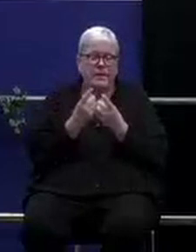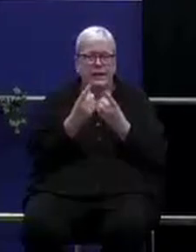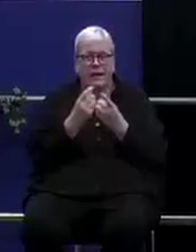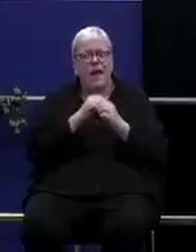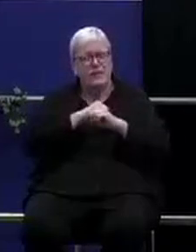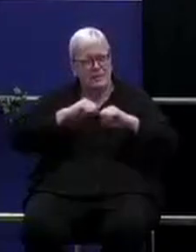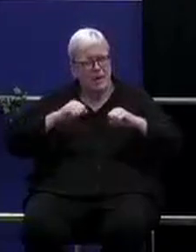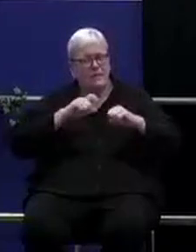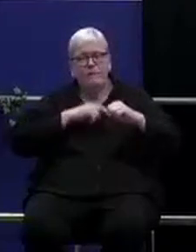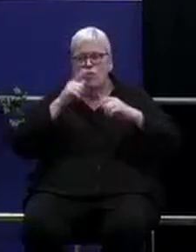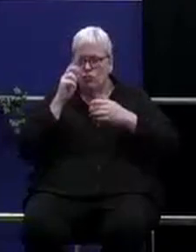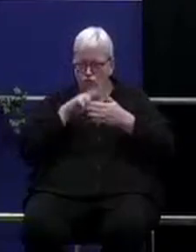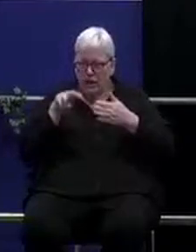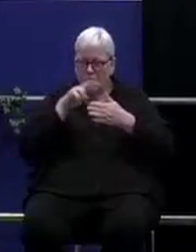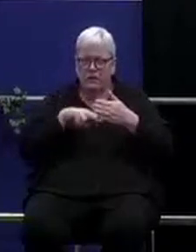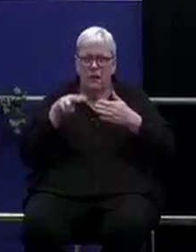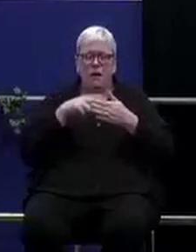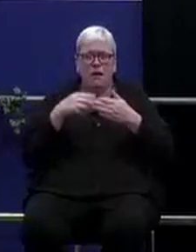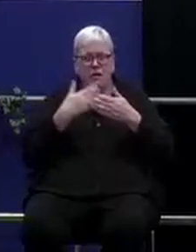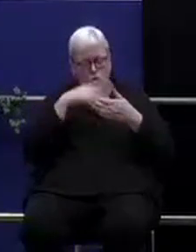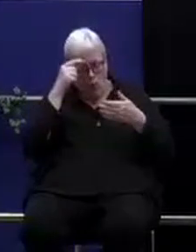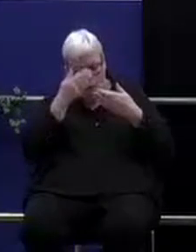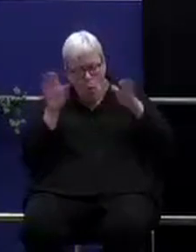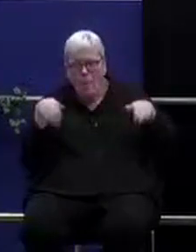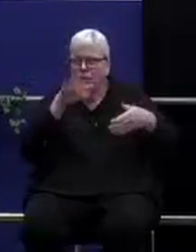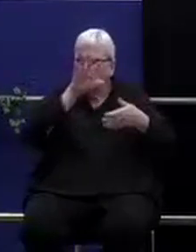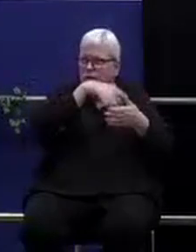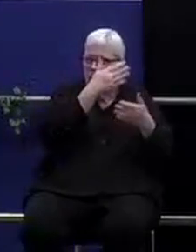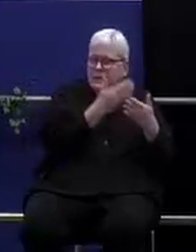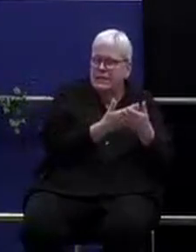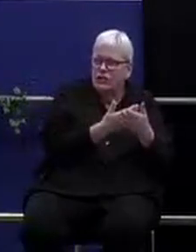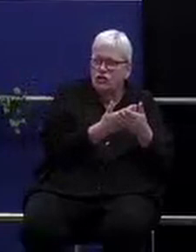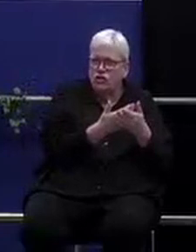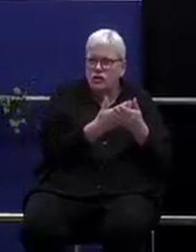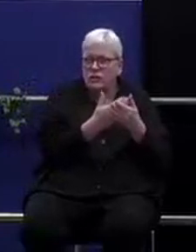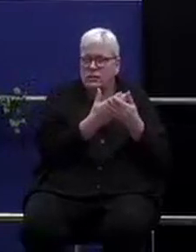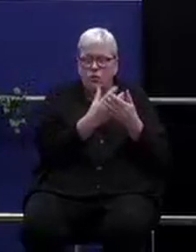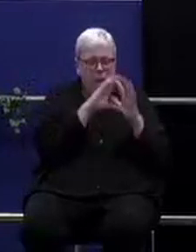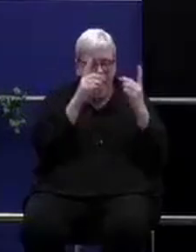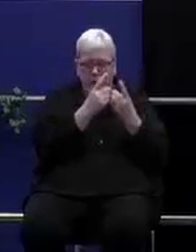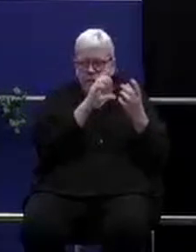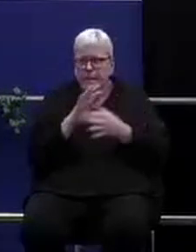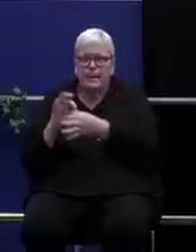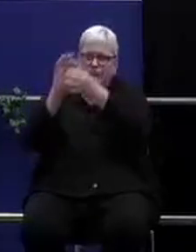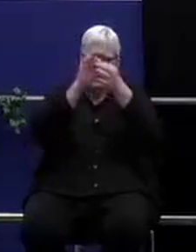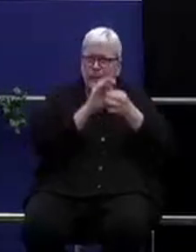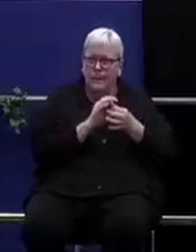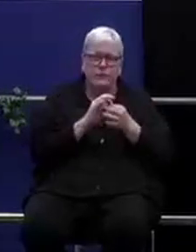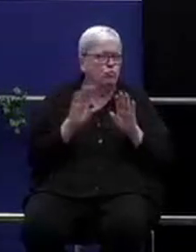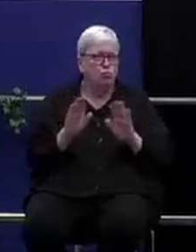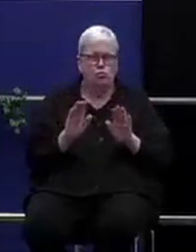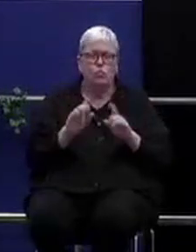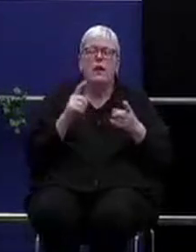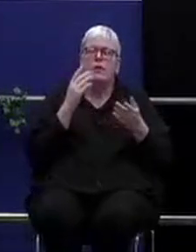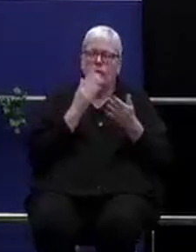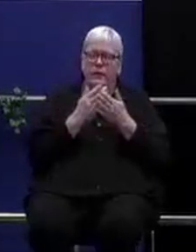for the reader. I wanted it to be open to interpretation. Not everything can be tied up, wrapped in a bow. I wanted